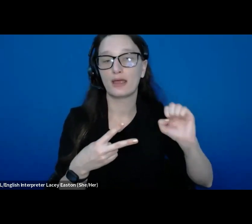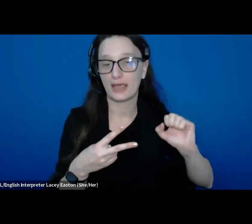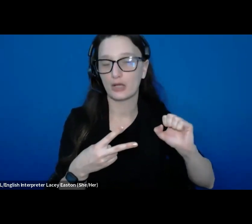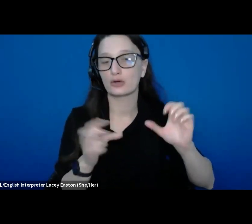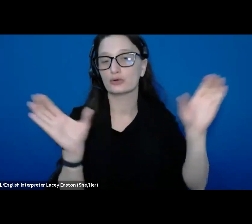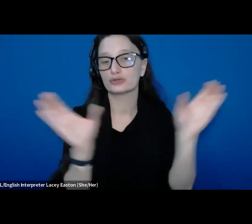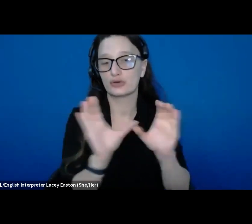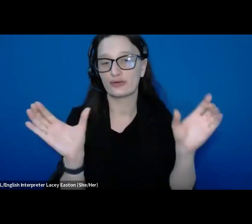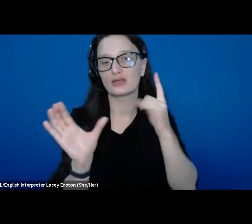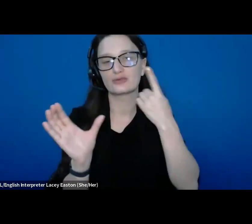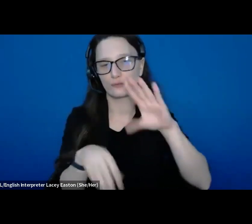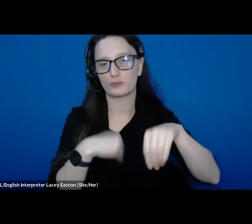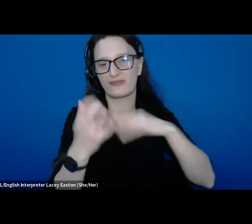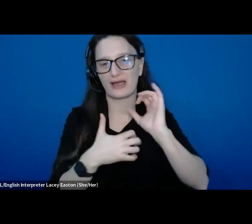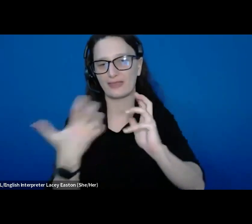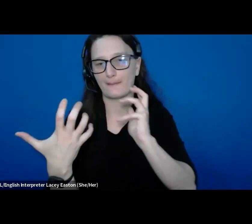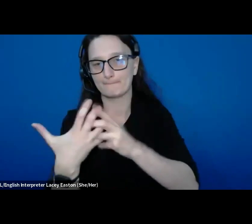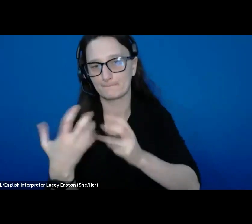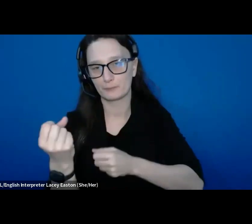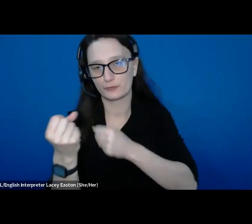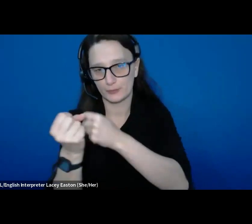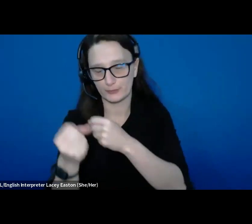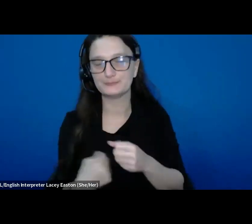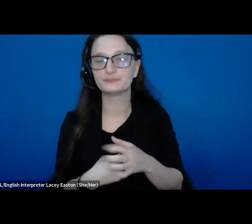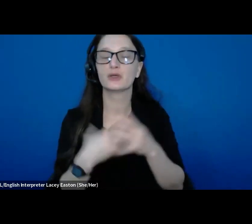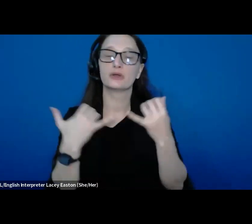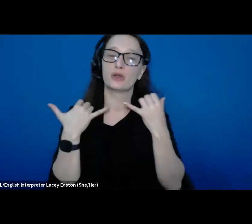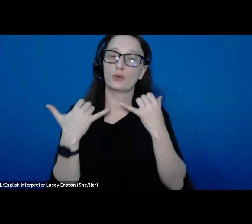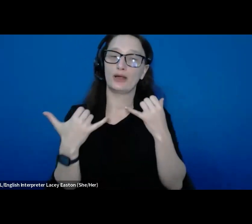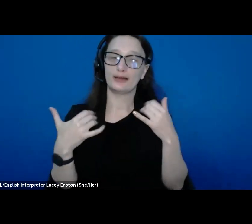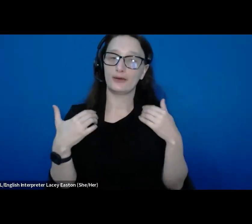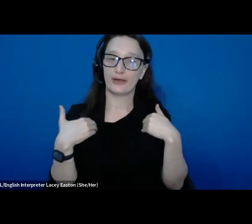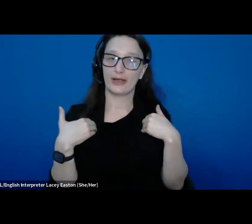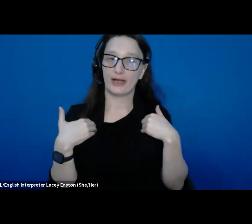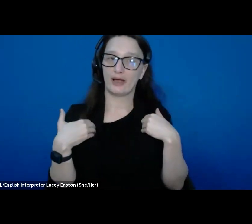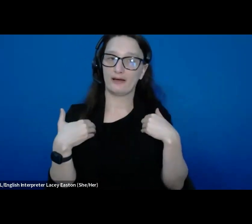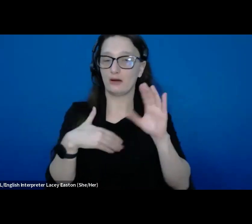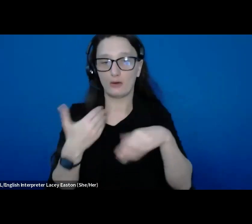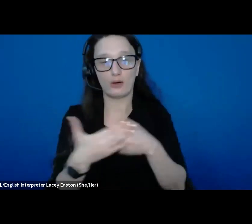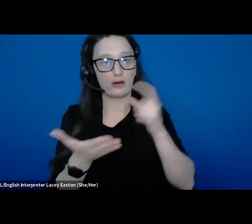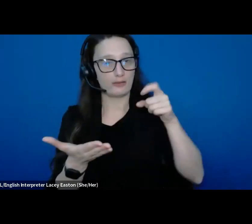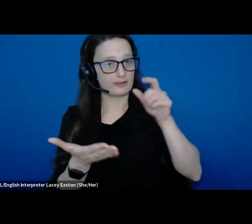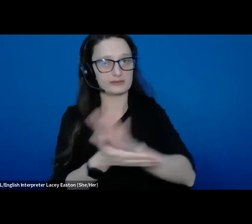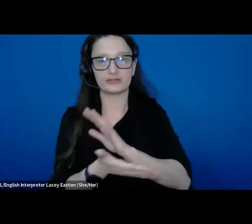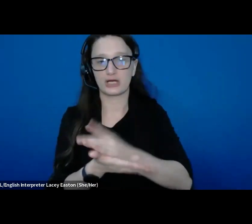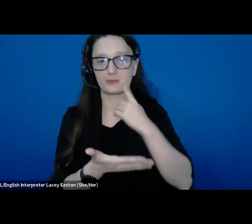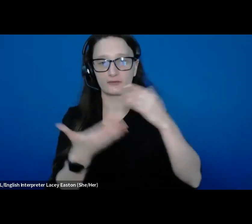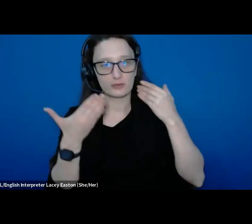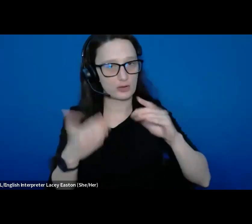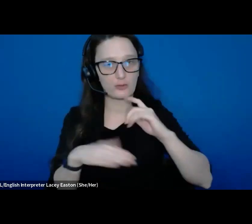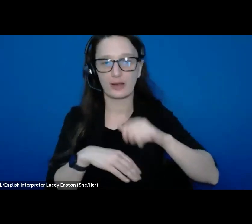now, they said that they currently have all of the necessary documents to implement the